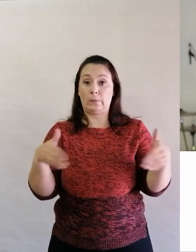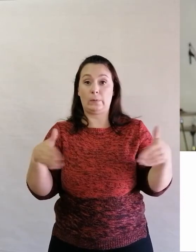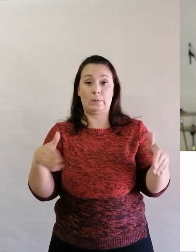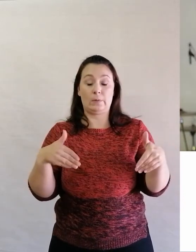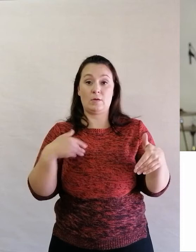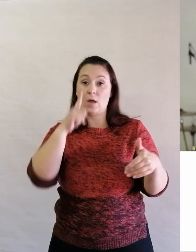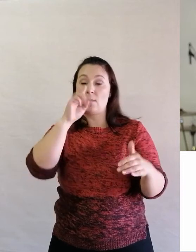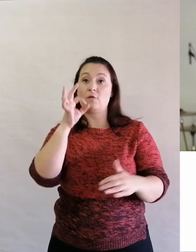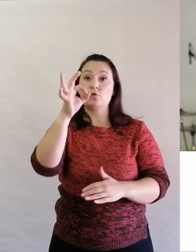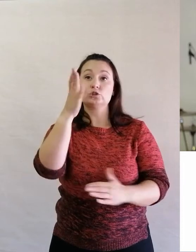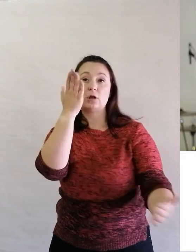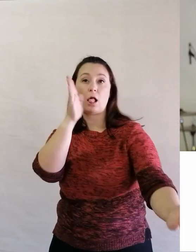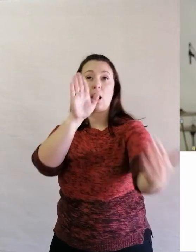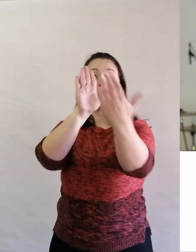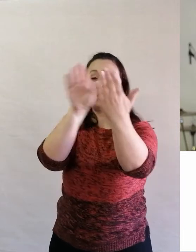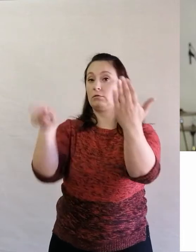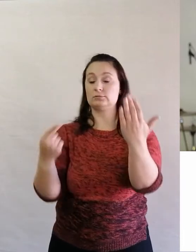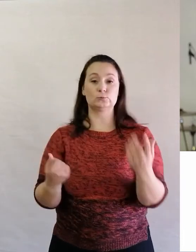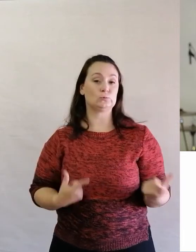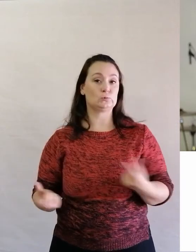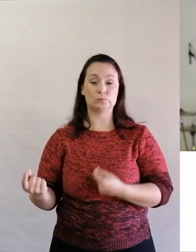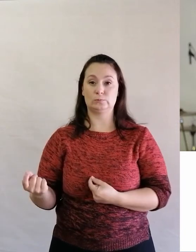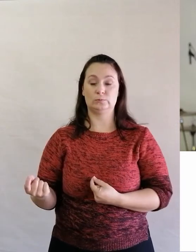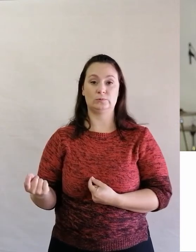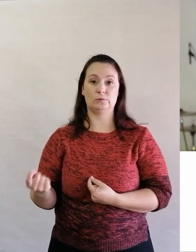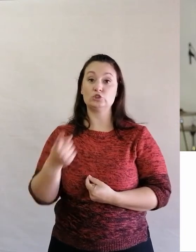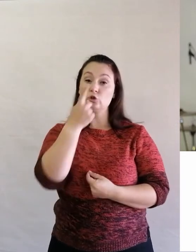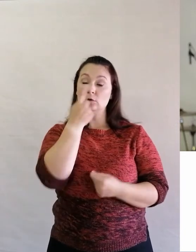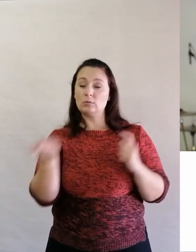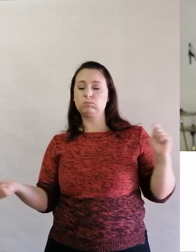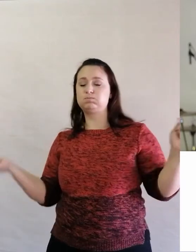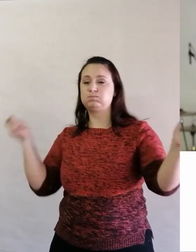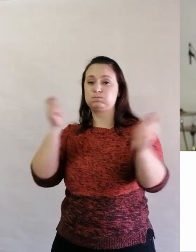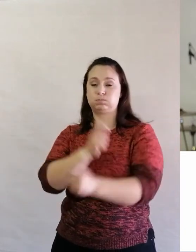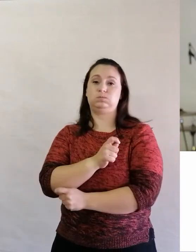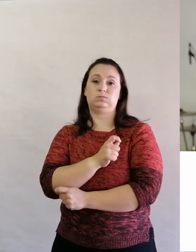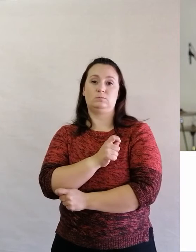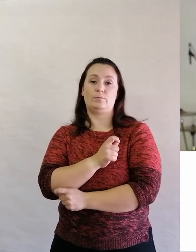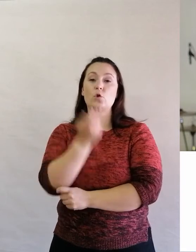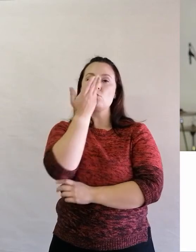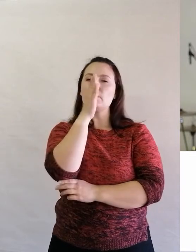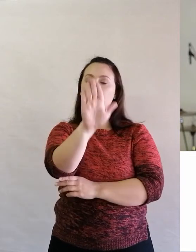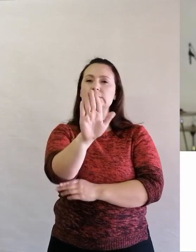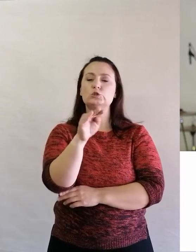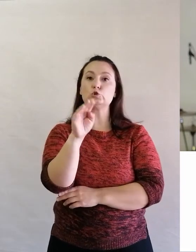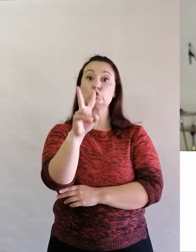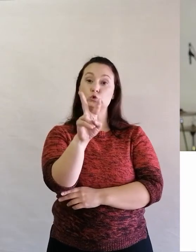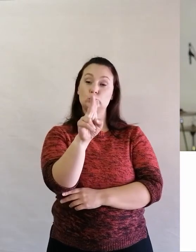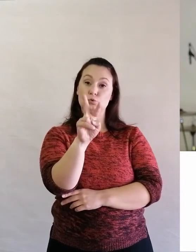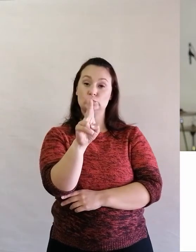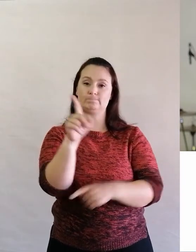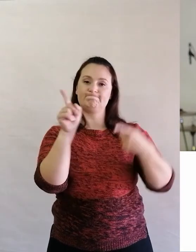this future. So I encourage you to make that radical turnaround. See, repentance is two steps. It's changing